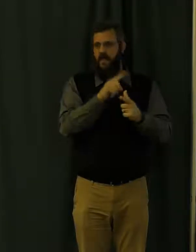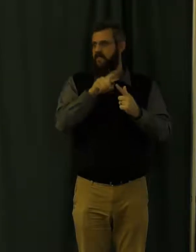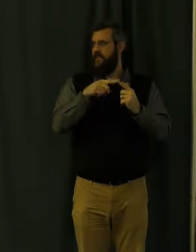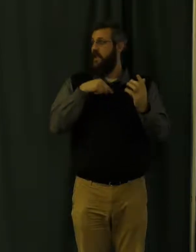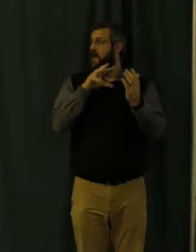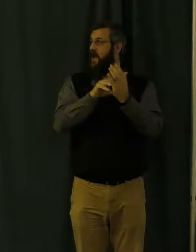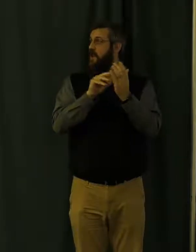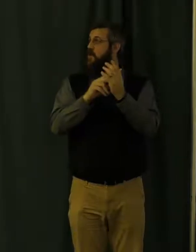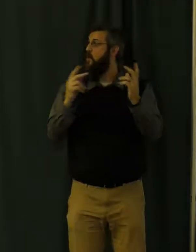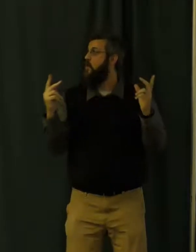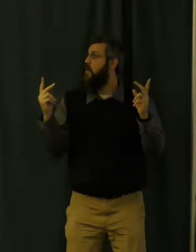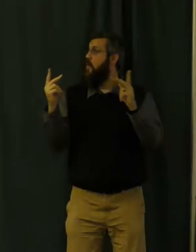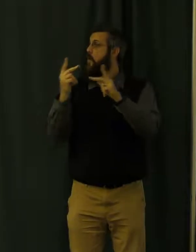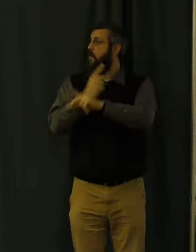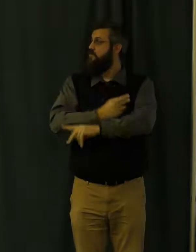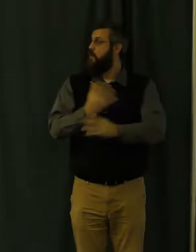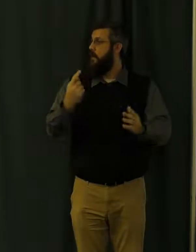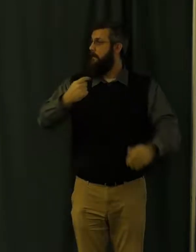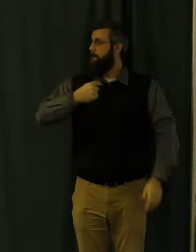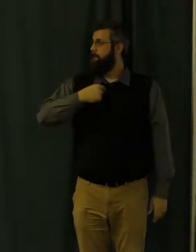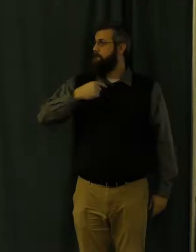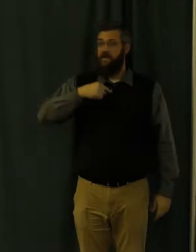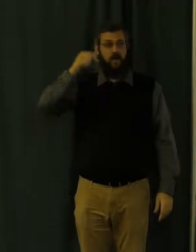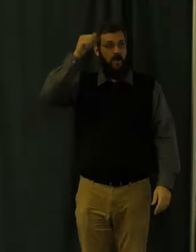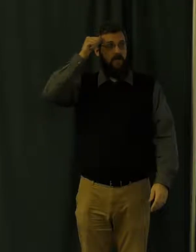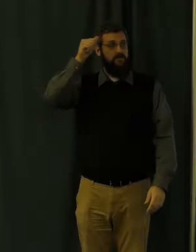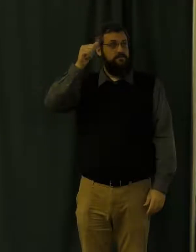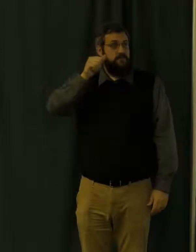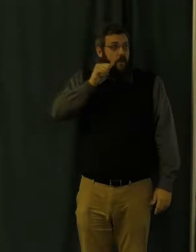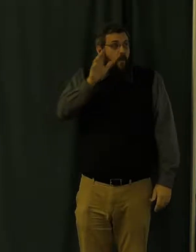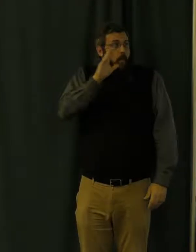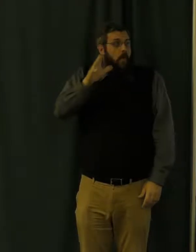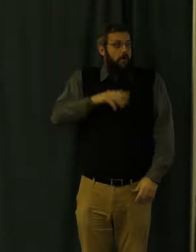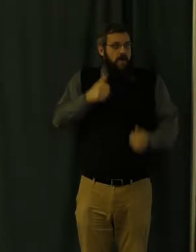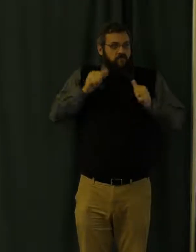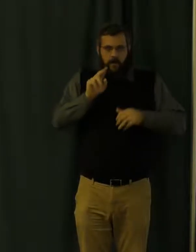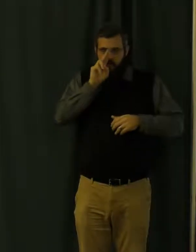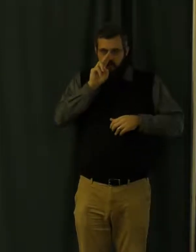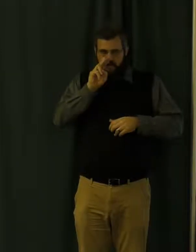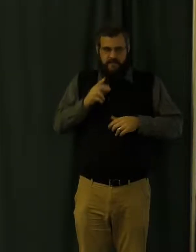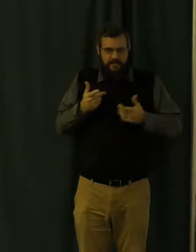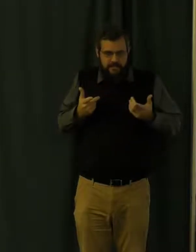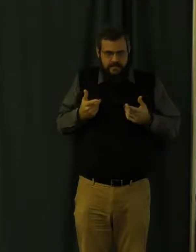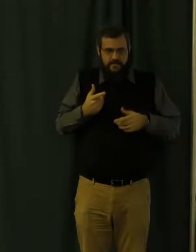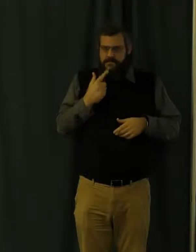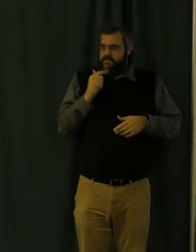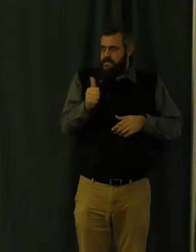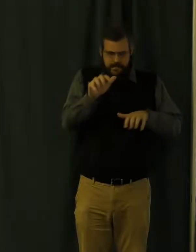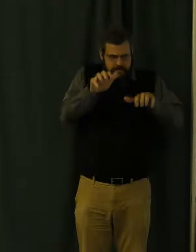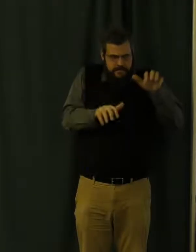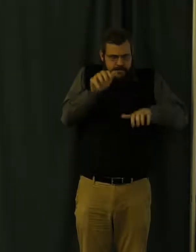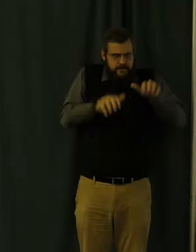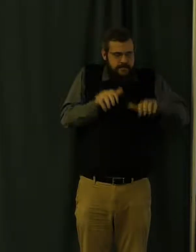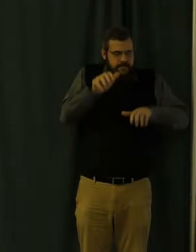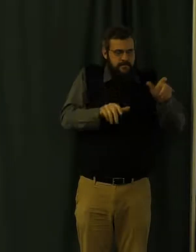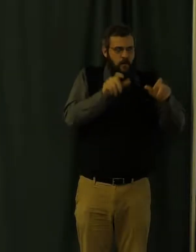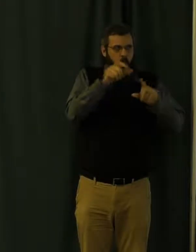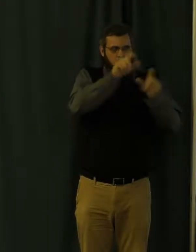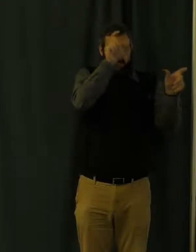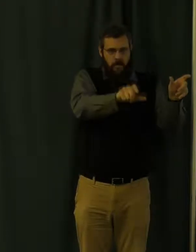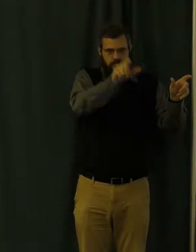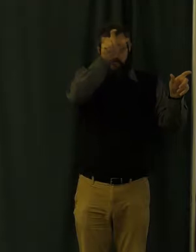thing ever is a grown adult woman trying to type like she was 10 with 17 spaces between the words and no